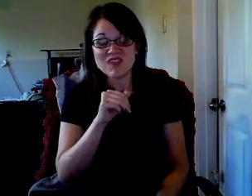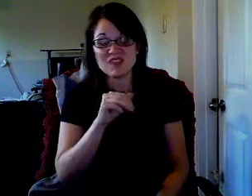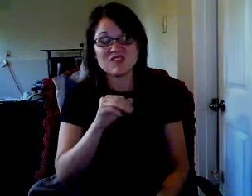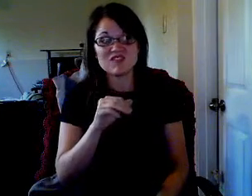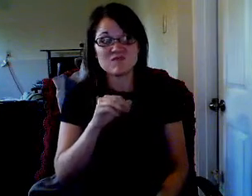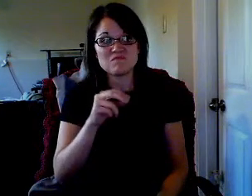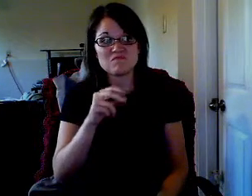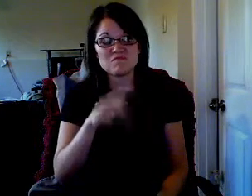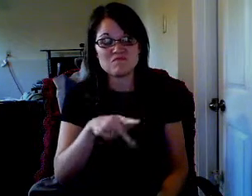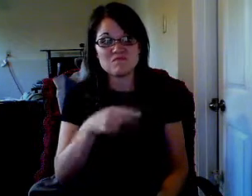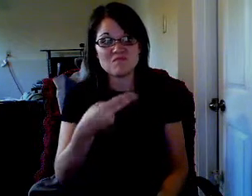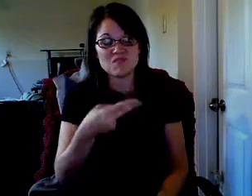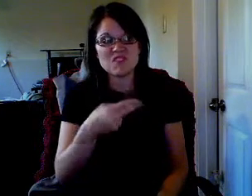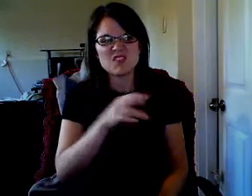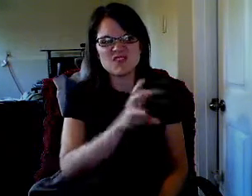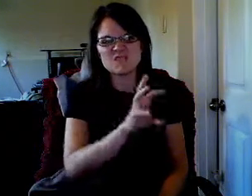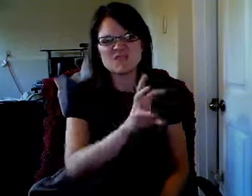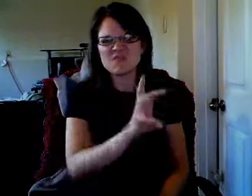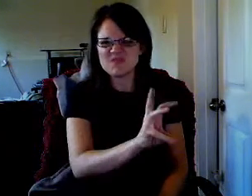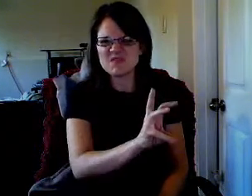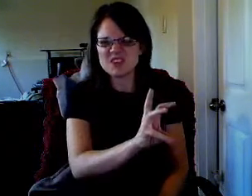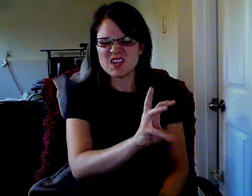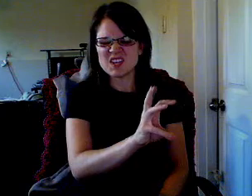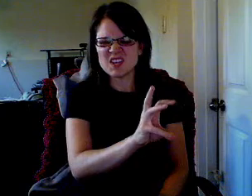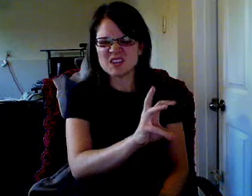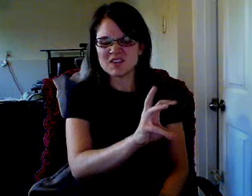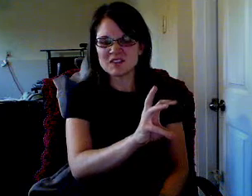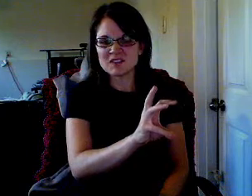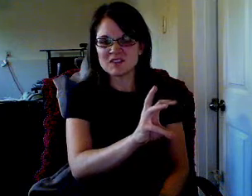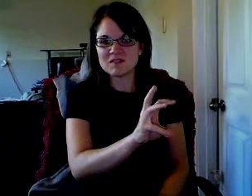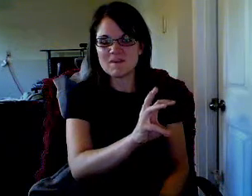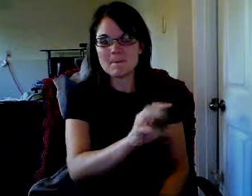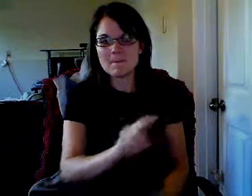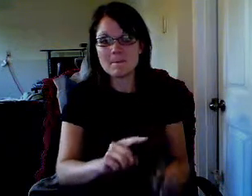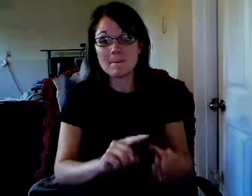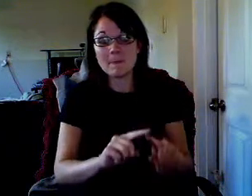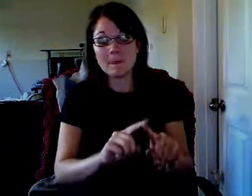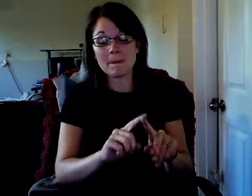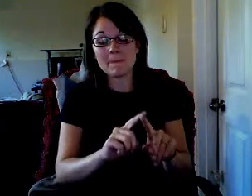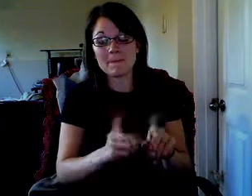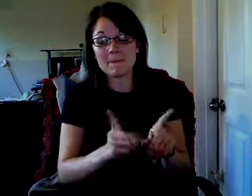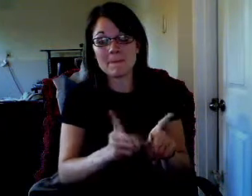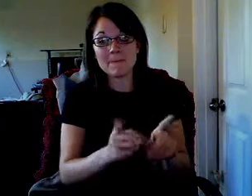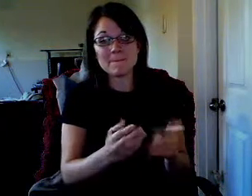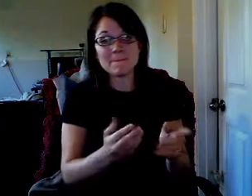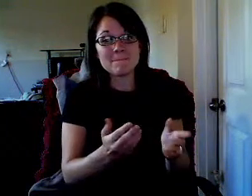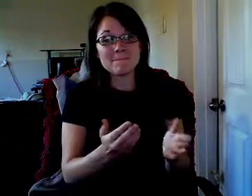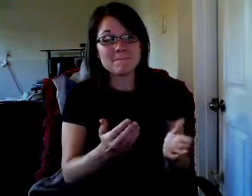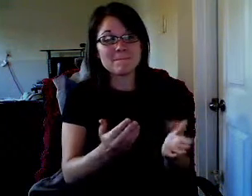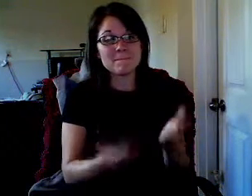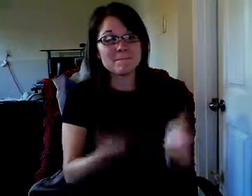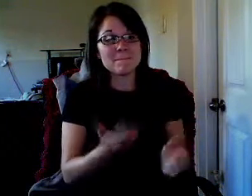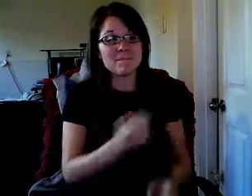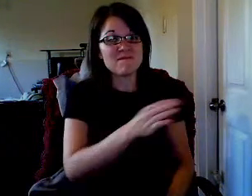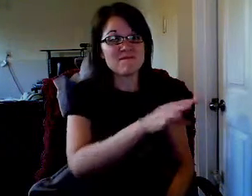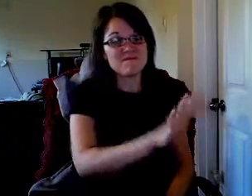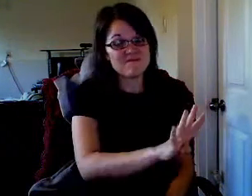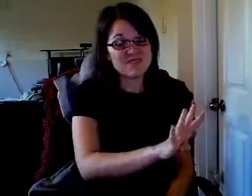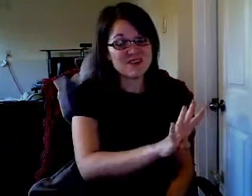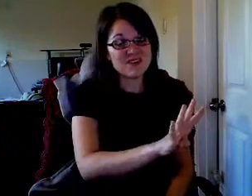dioxide, the acidity can increase to a pH value of around 4. Some rain has even been recorded as being a pH